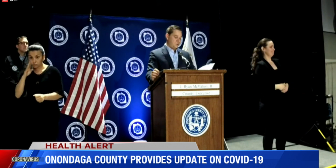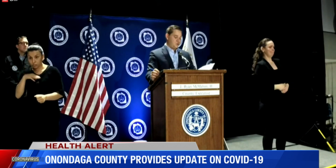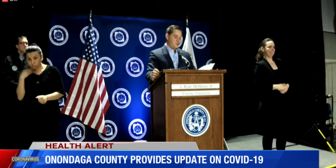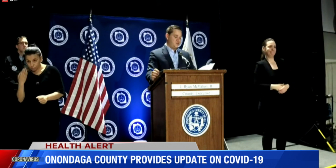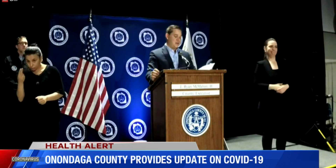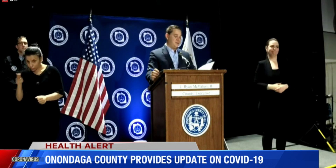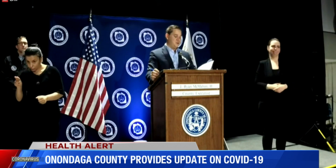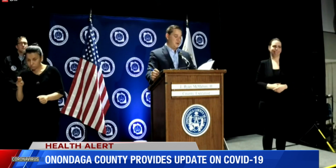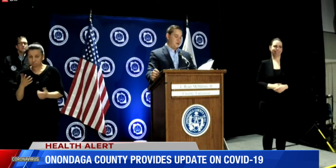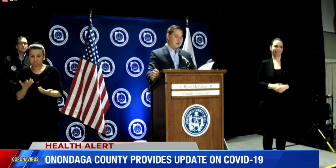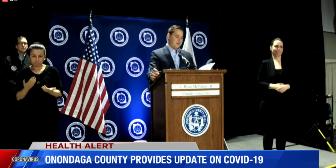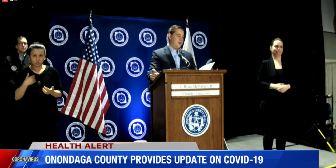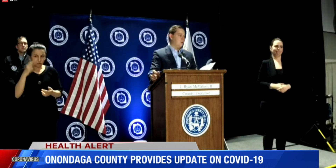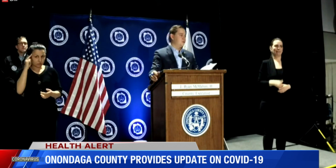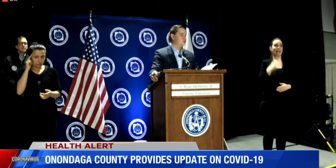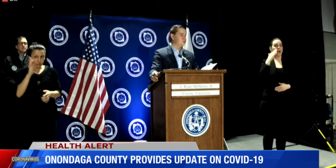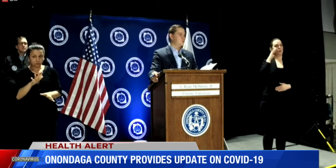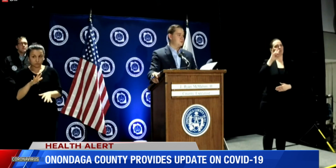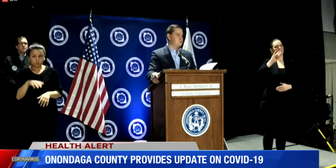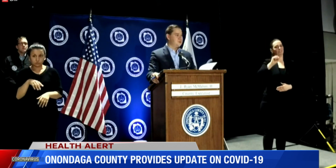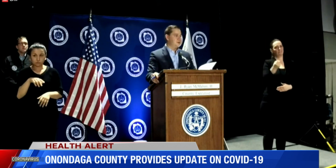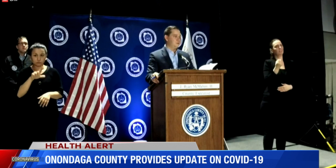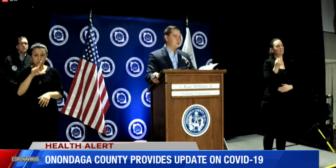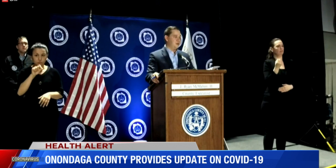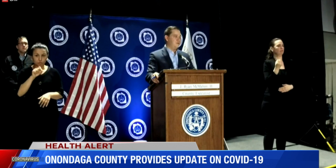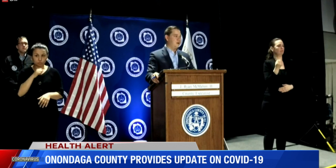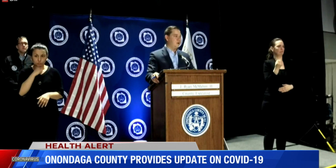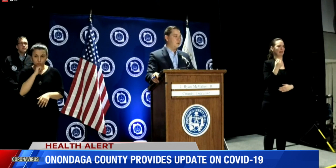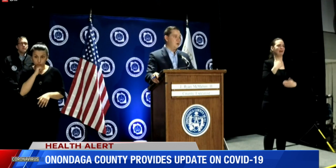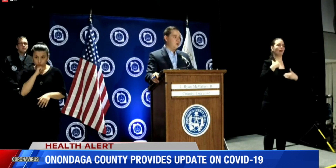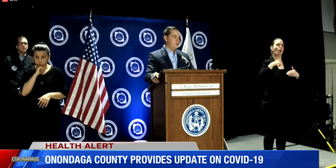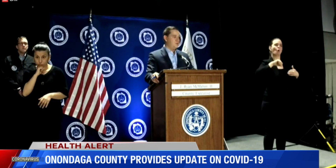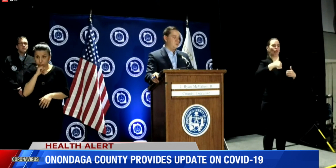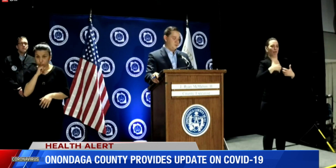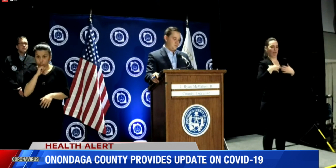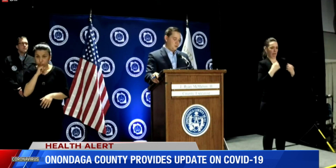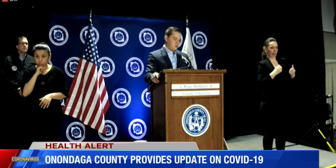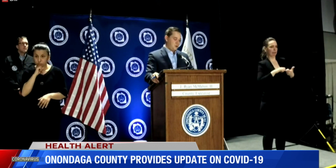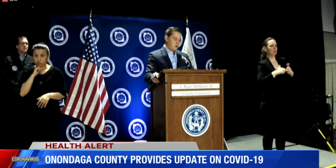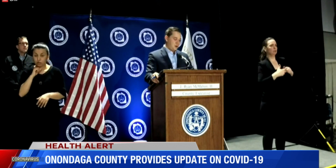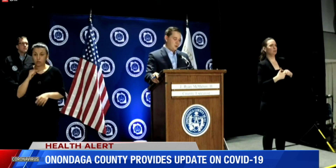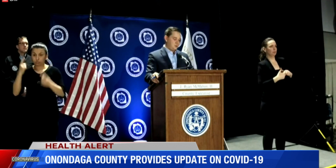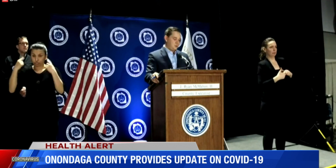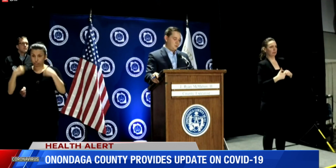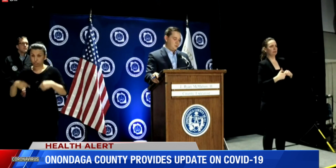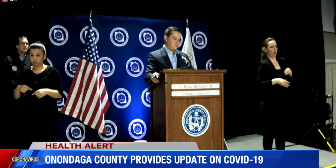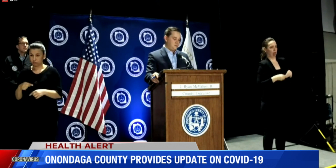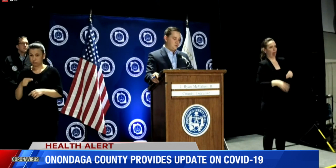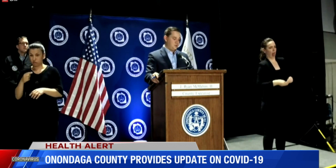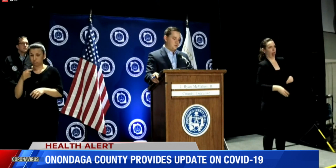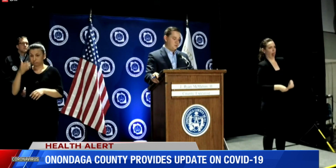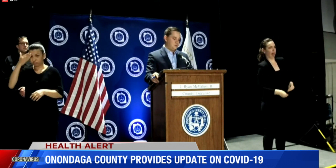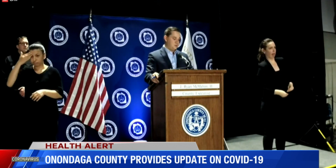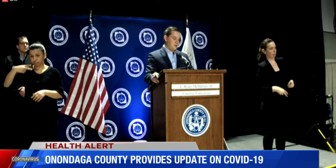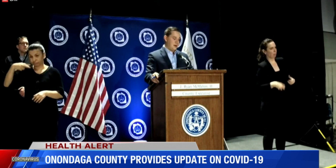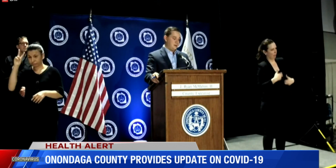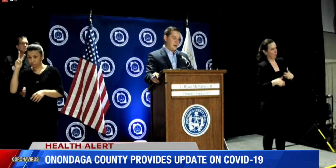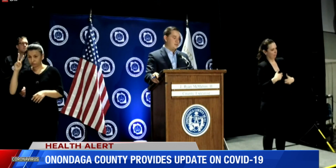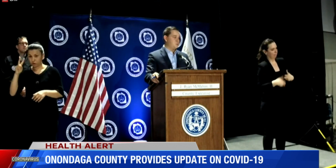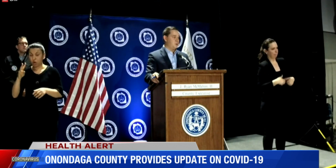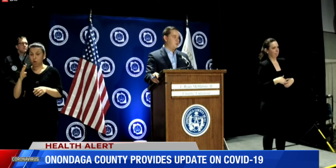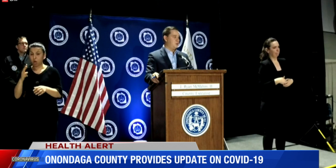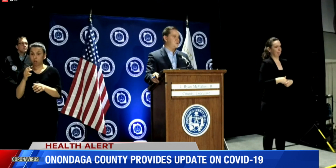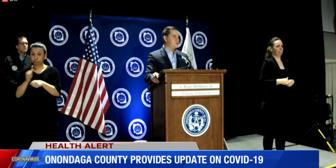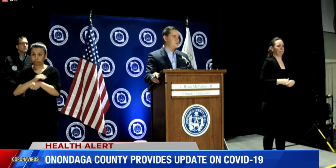I know she's in her 70s with underlying medical issues was the information I have. I don't know if she was, if she just got